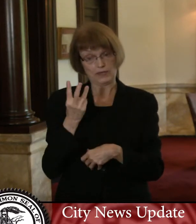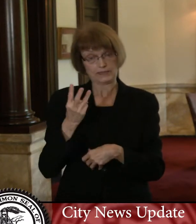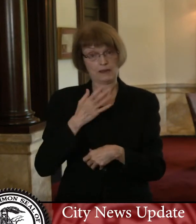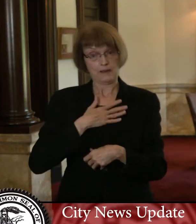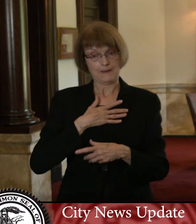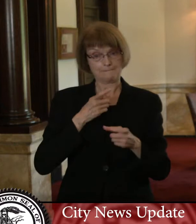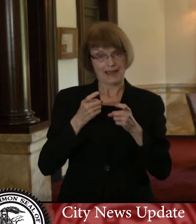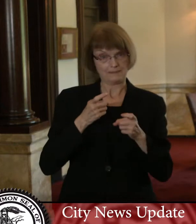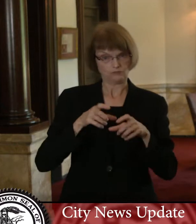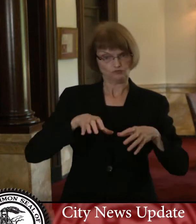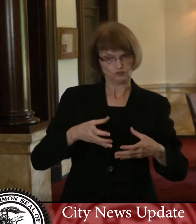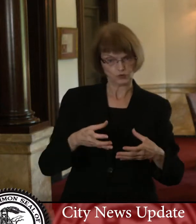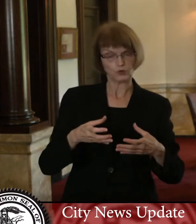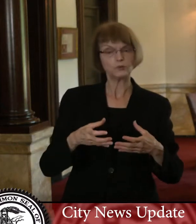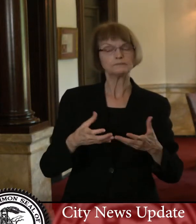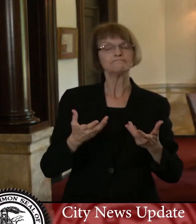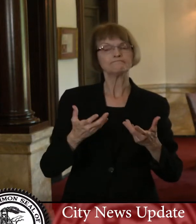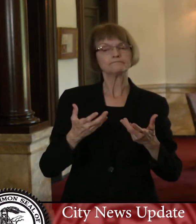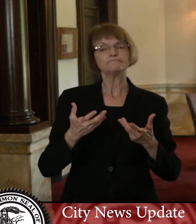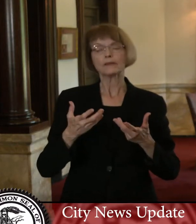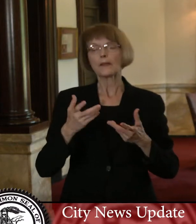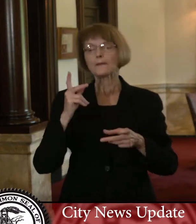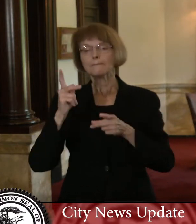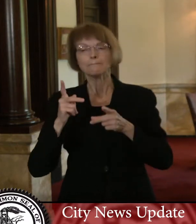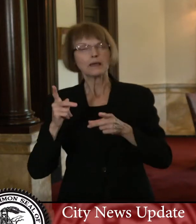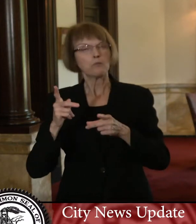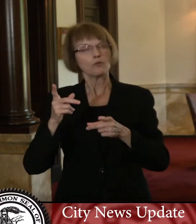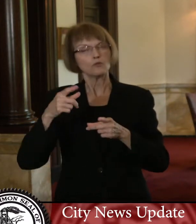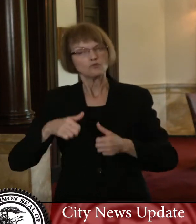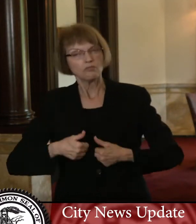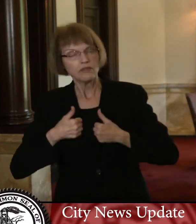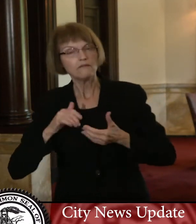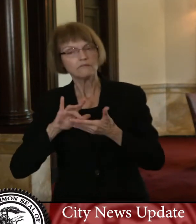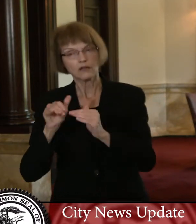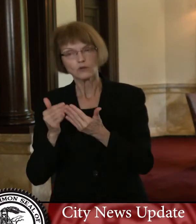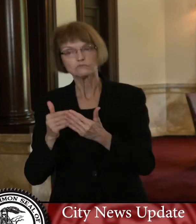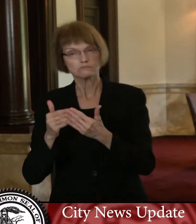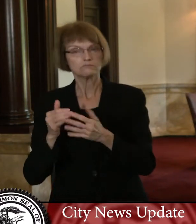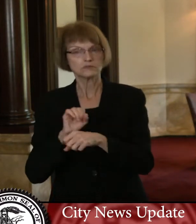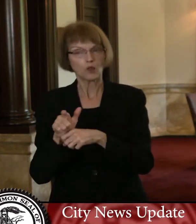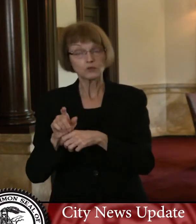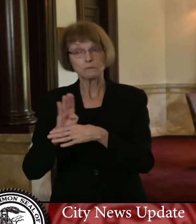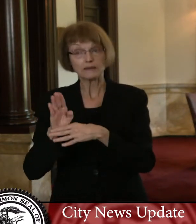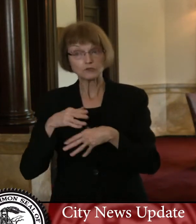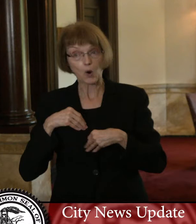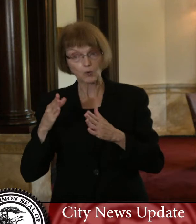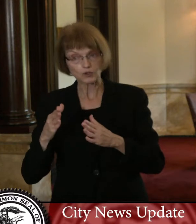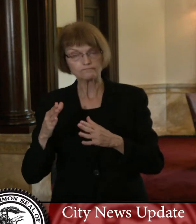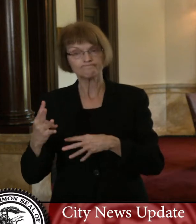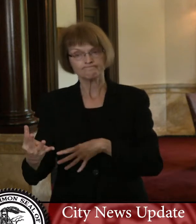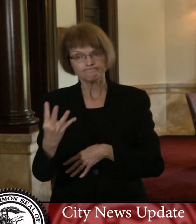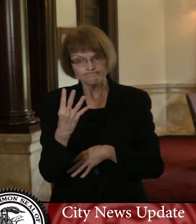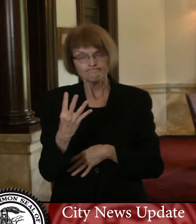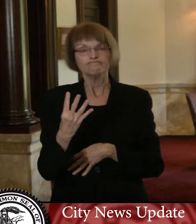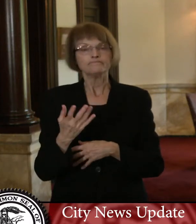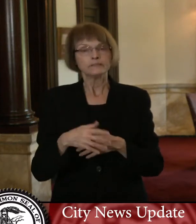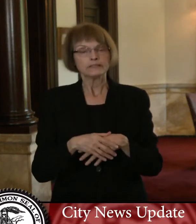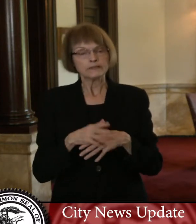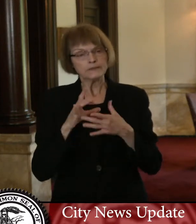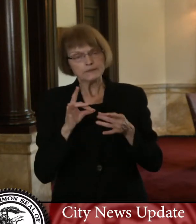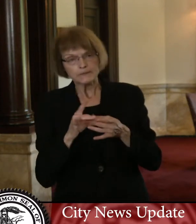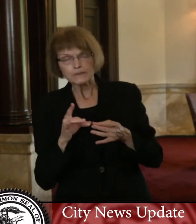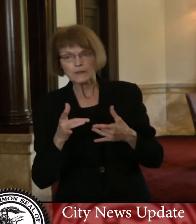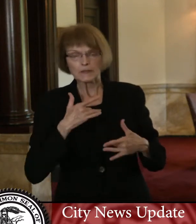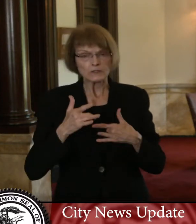and I had a listening session with the residents and business owners of downtown St. Louis. They expressed their concerns with us around illegal